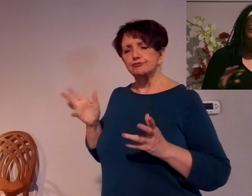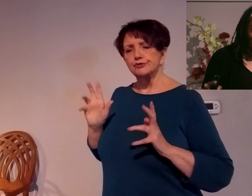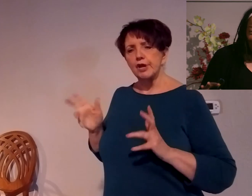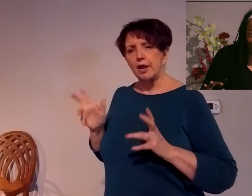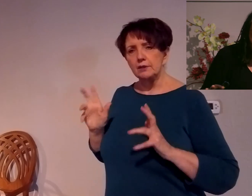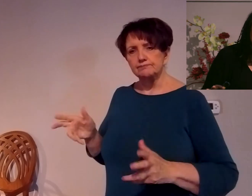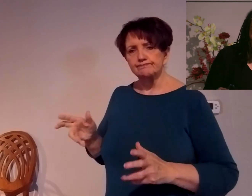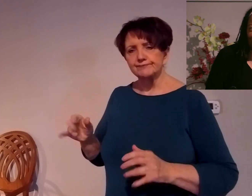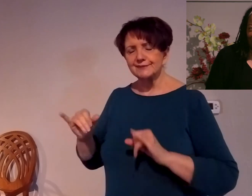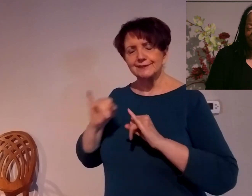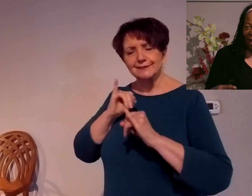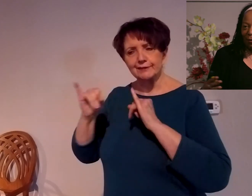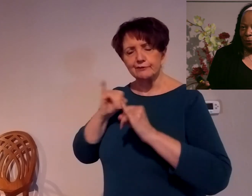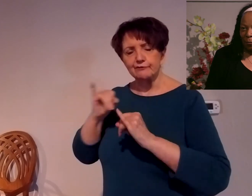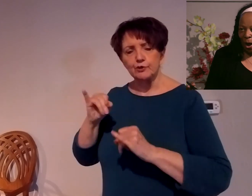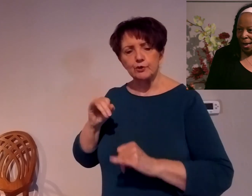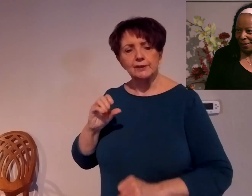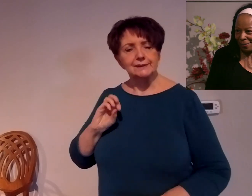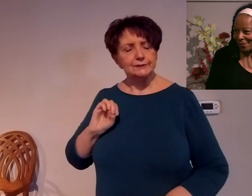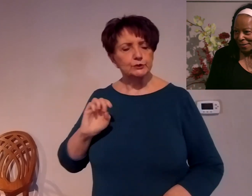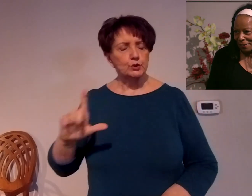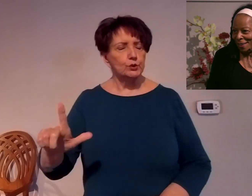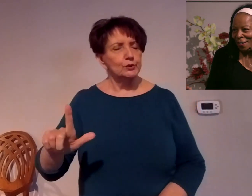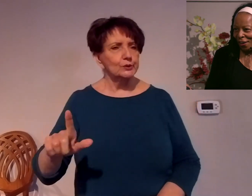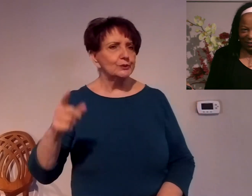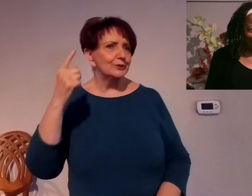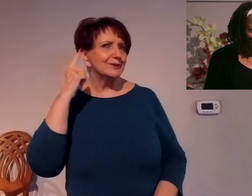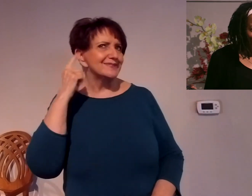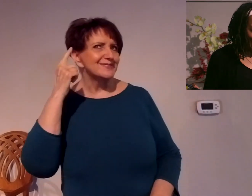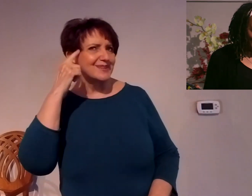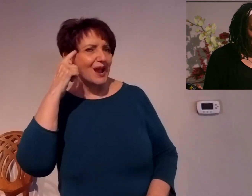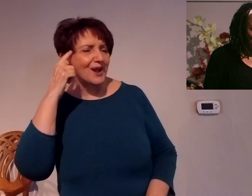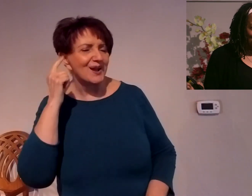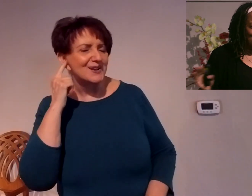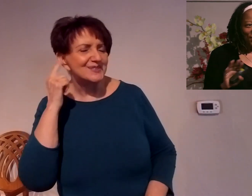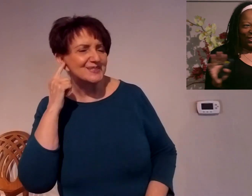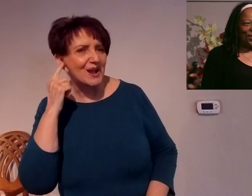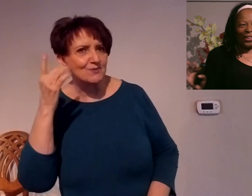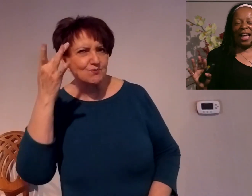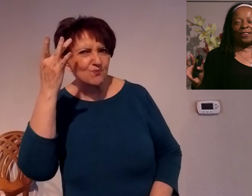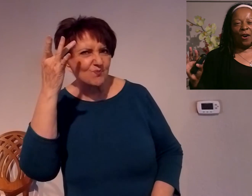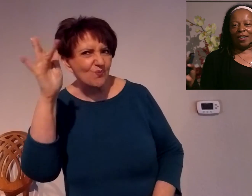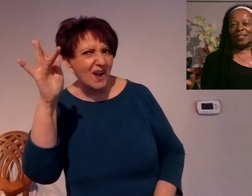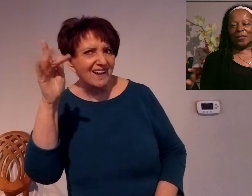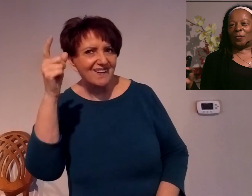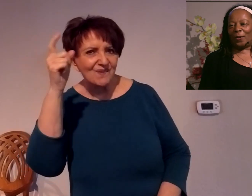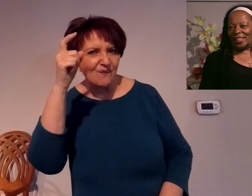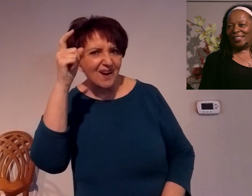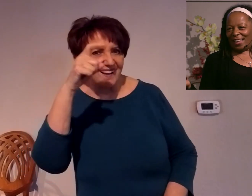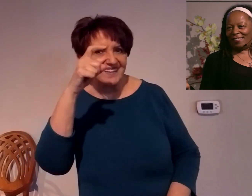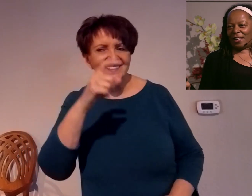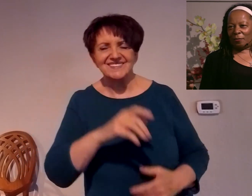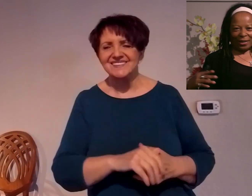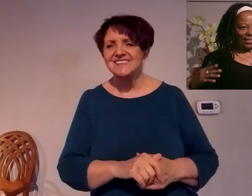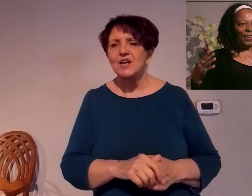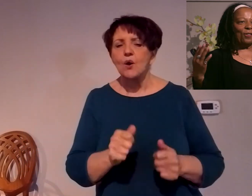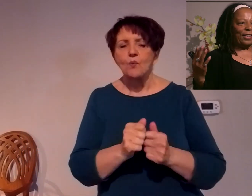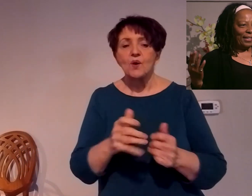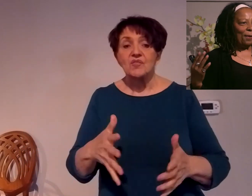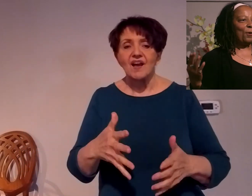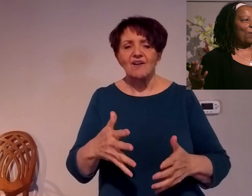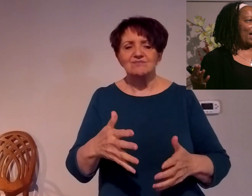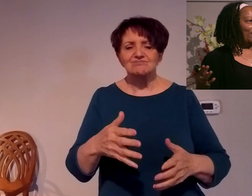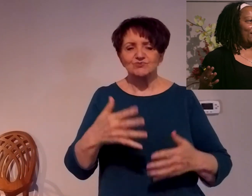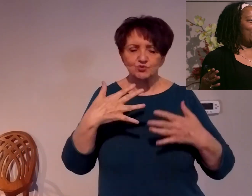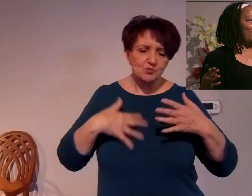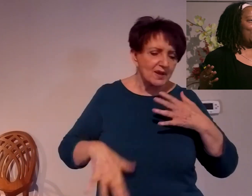and it's really cool, and you can sound wise and all of that, you know, without all of the work it takes to get ready to